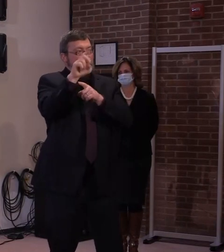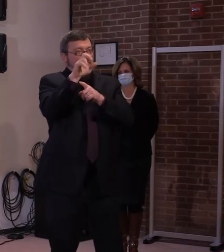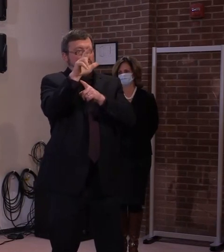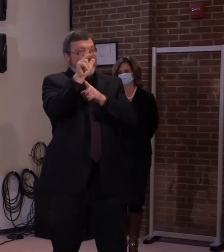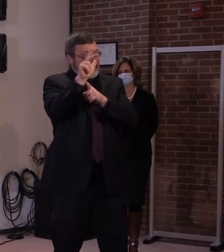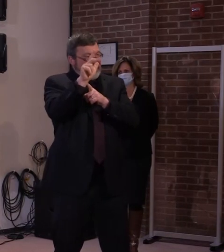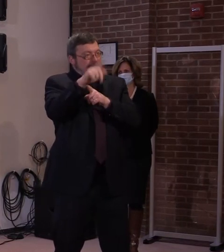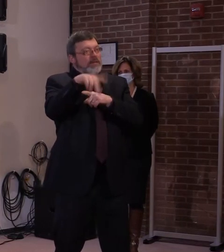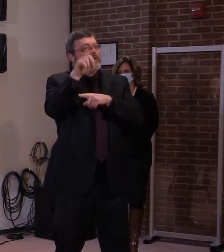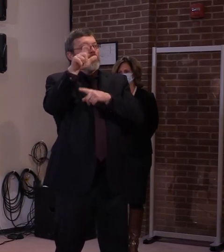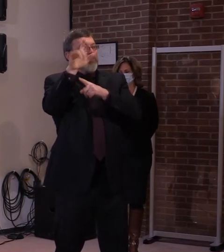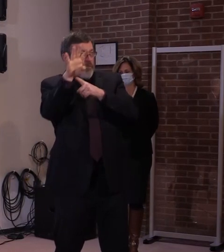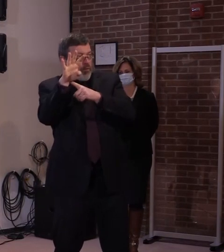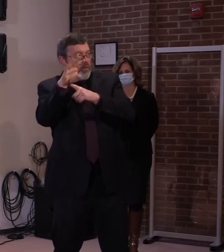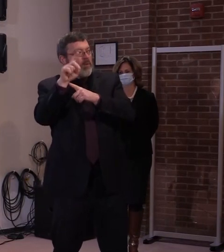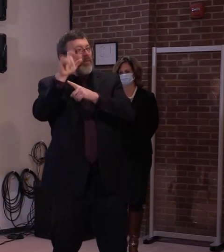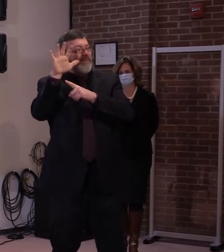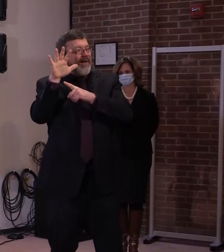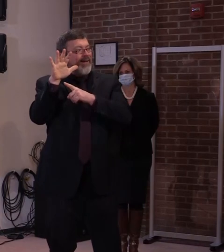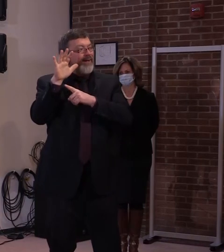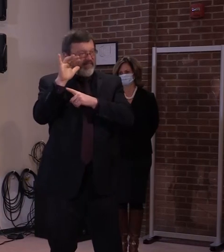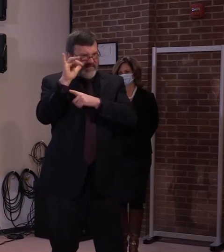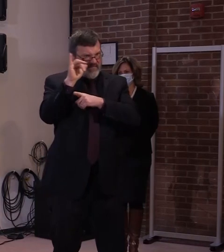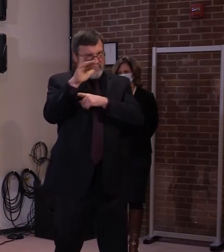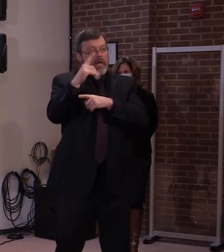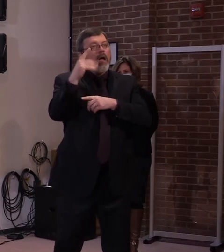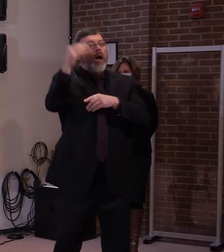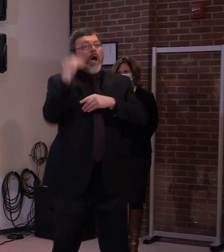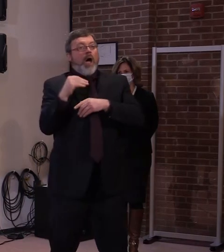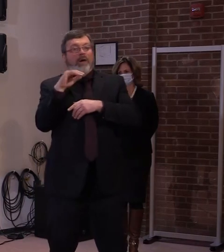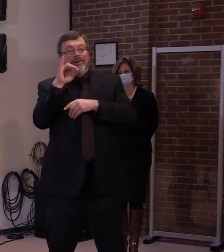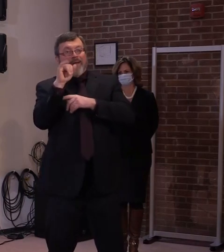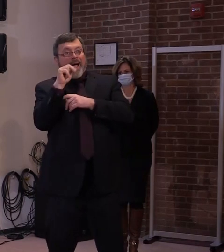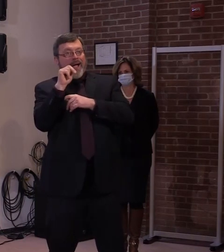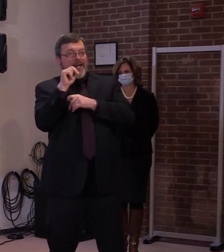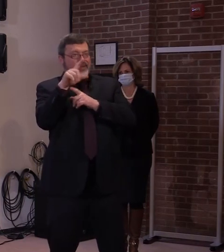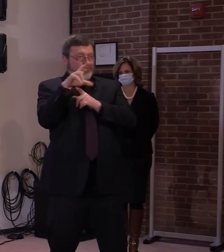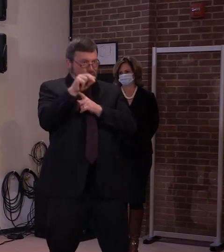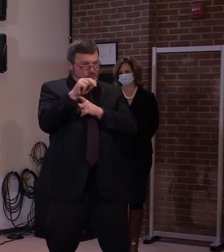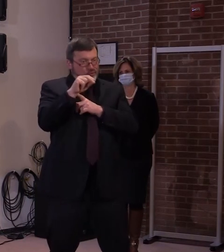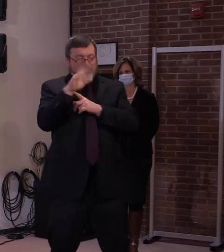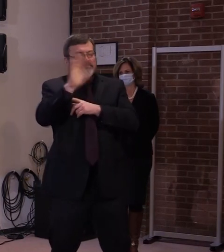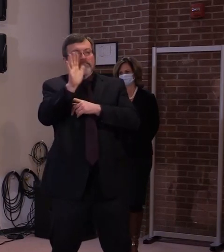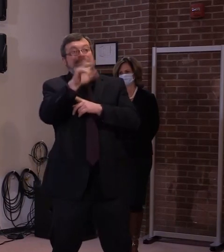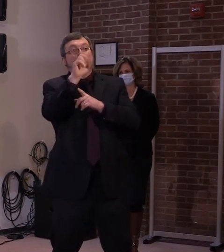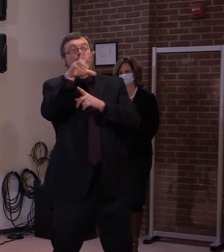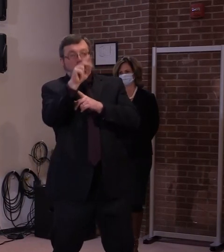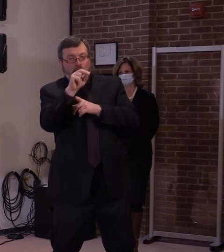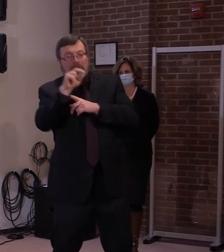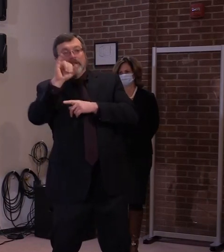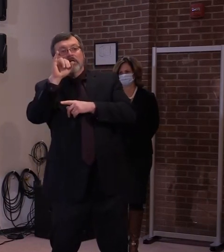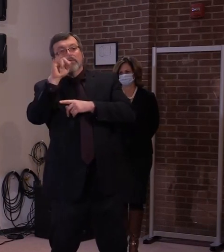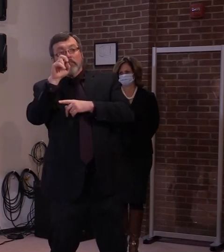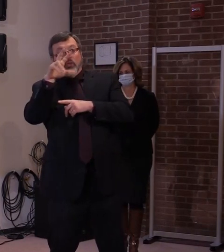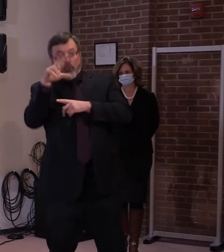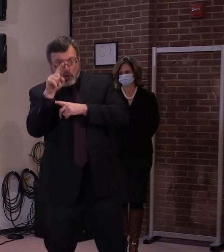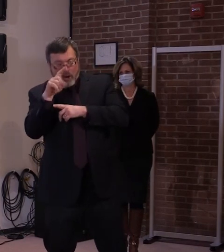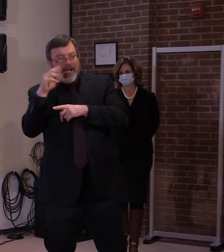December 24th and the 31st. You can find out where these clinics are located at